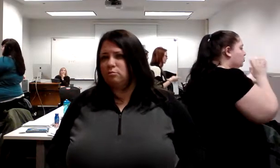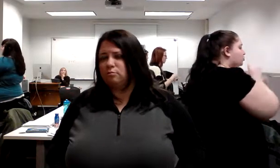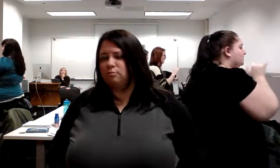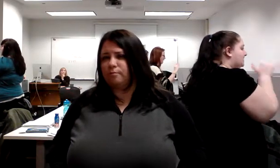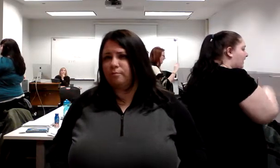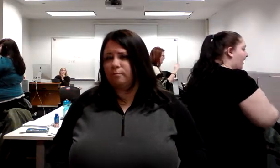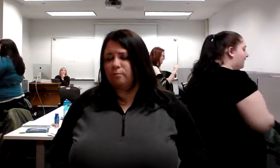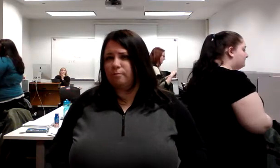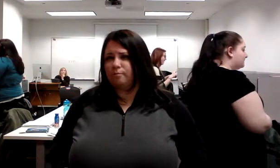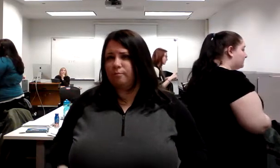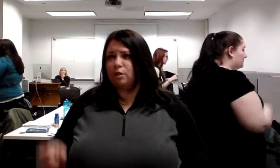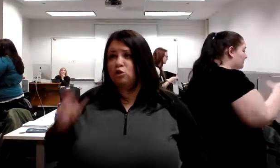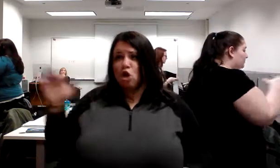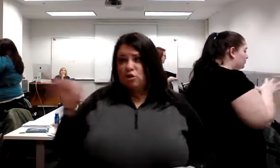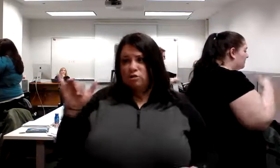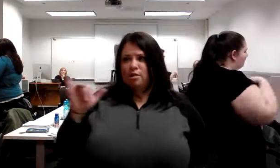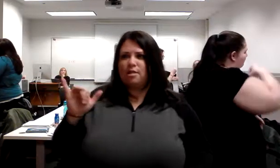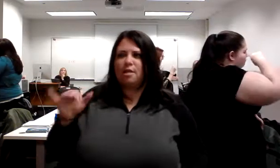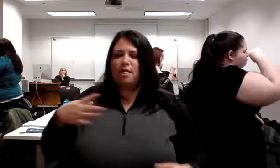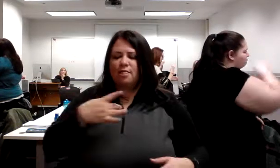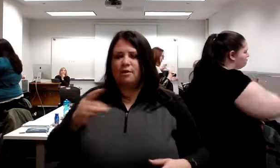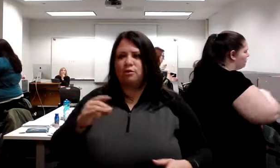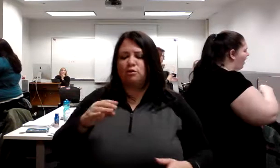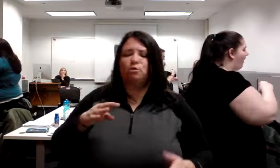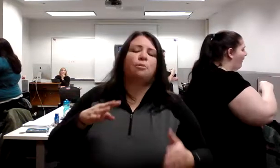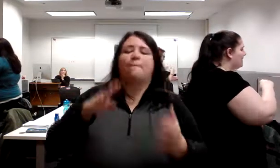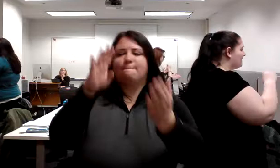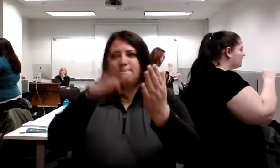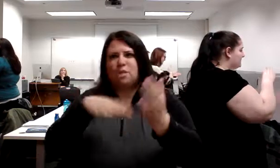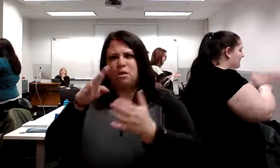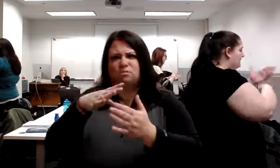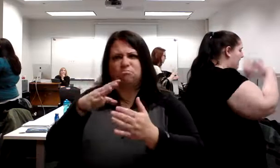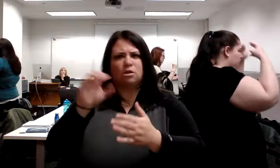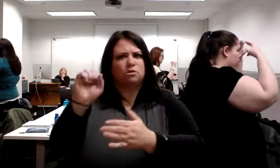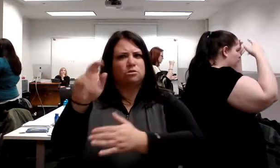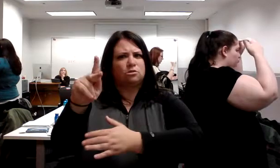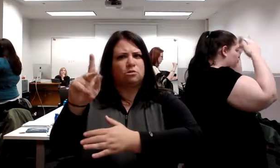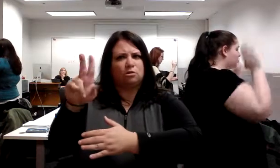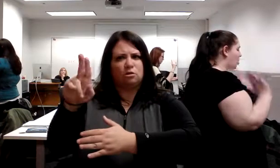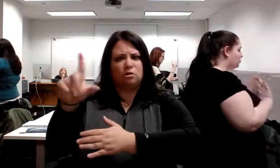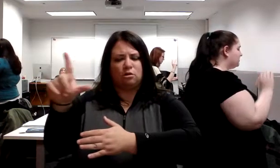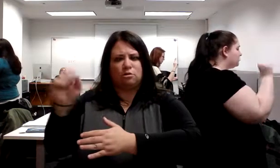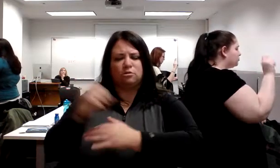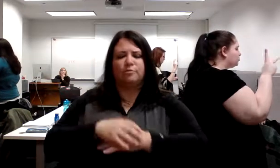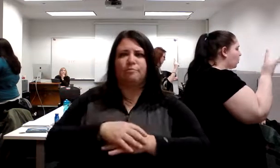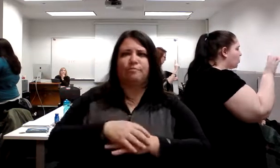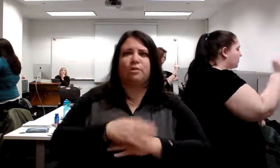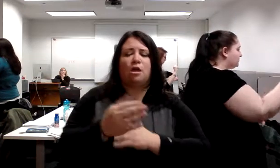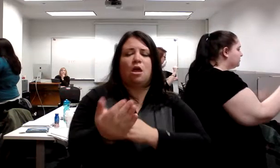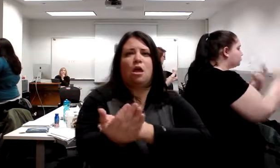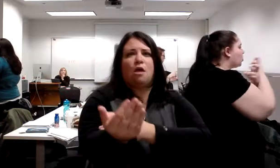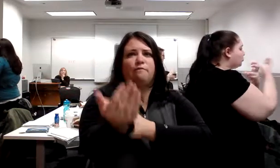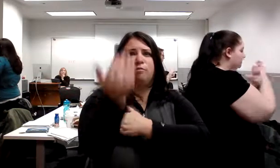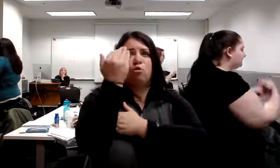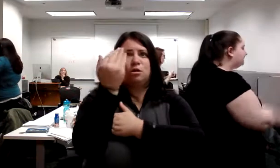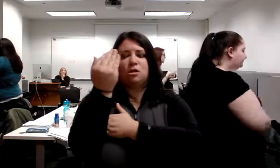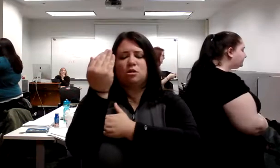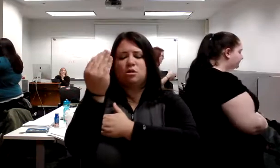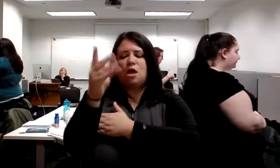liked to paint gold. Every morning when she was living in the desert, she would go out for a desert walk, and she would walk around and pick up things